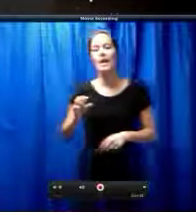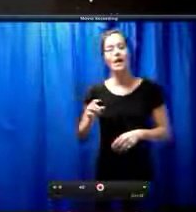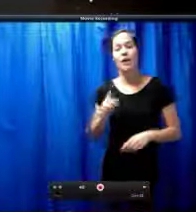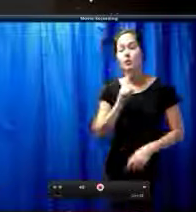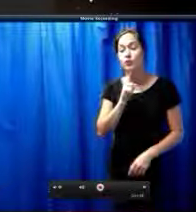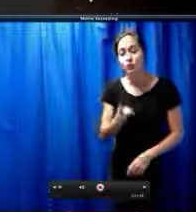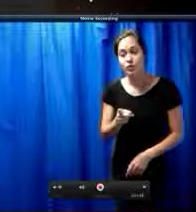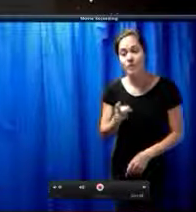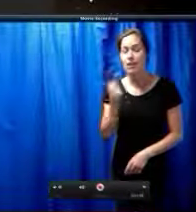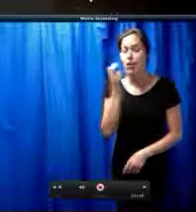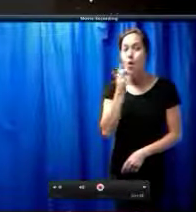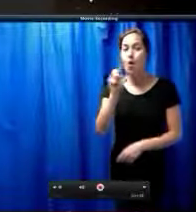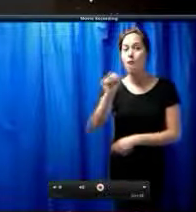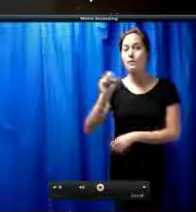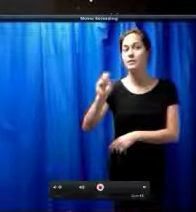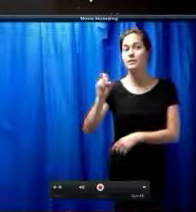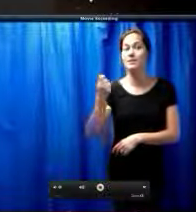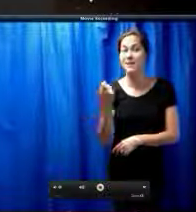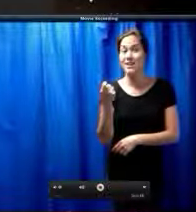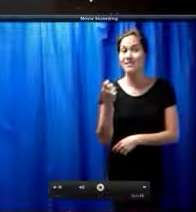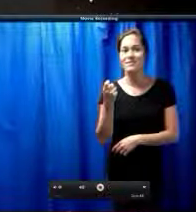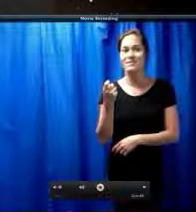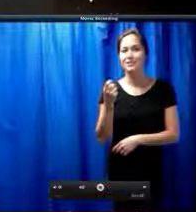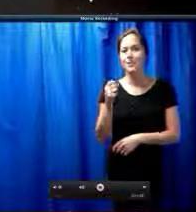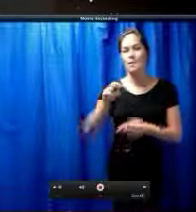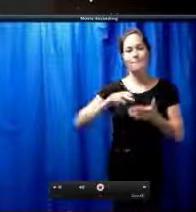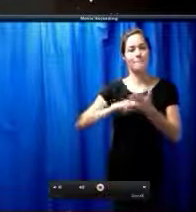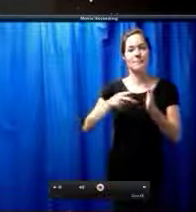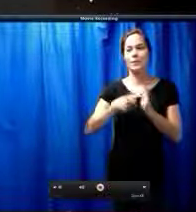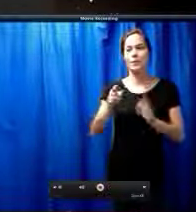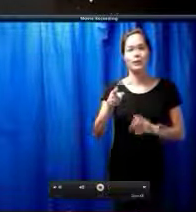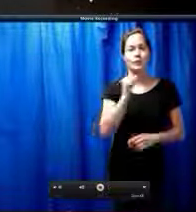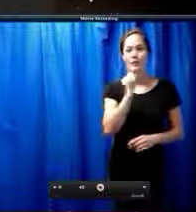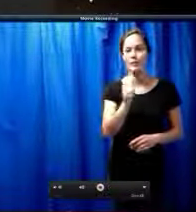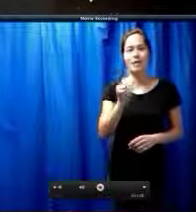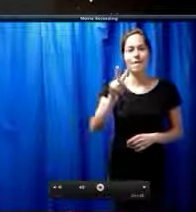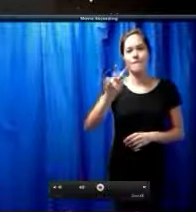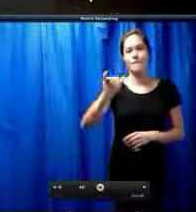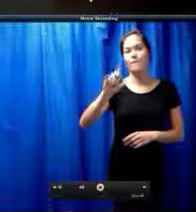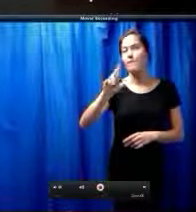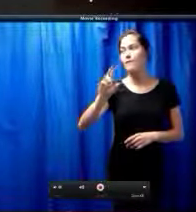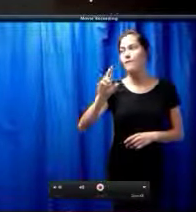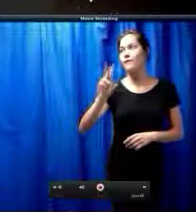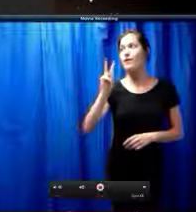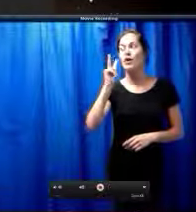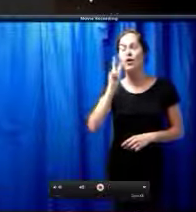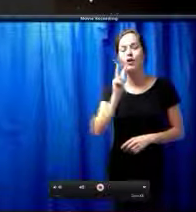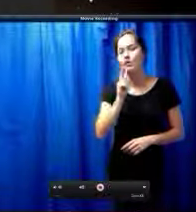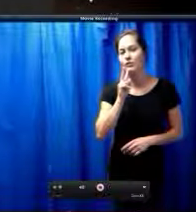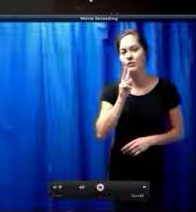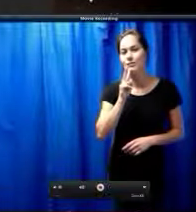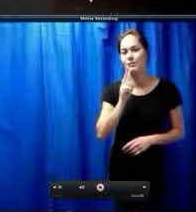good question, though. And I appreciate you asking out loud. It's good. It's good. Anybody else?